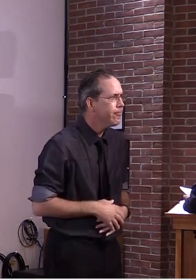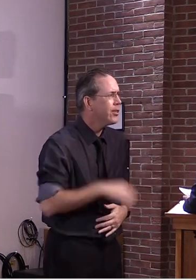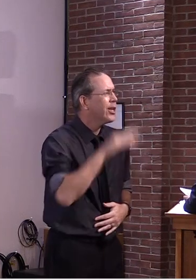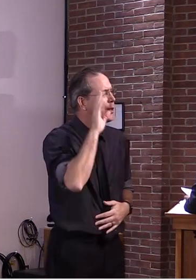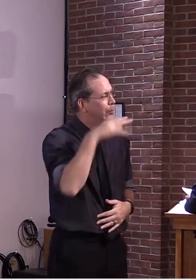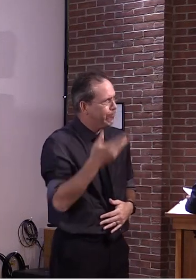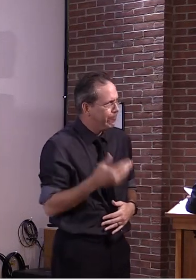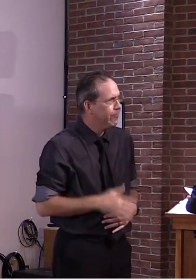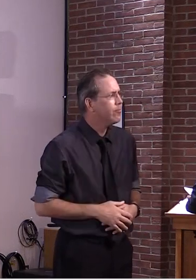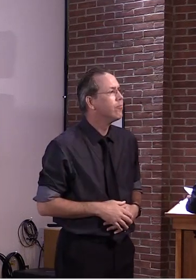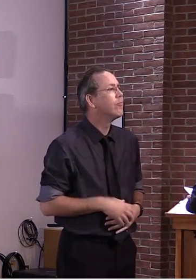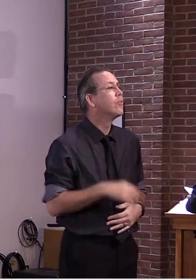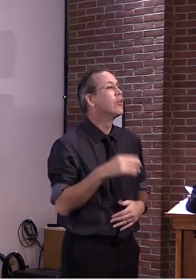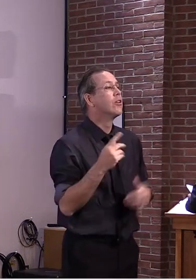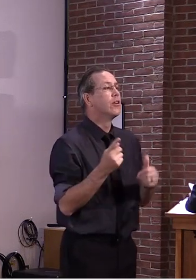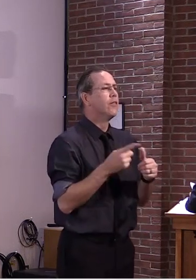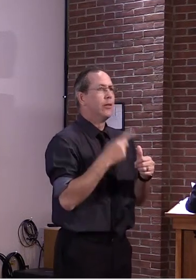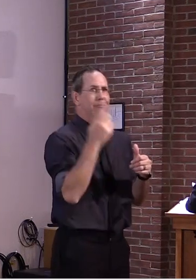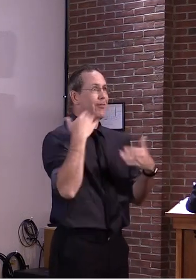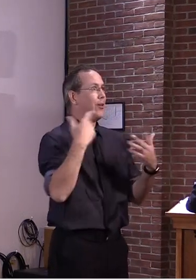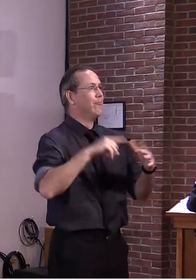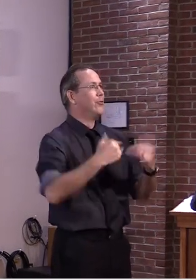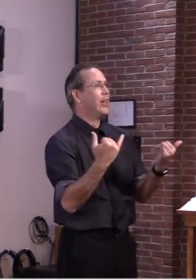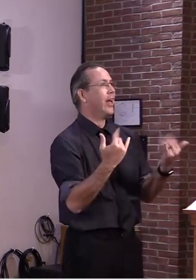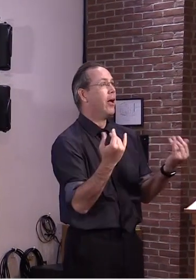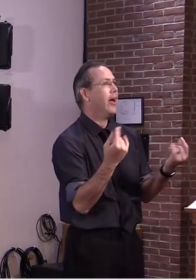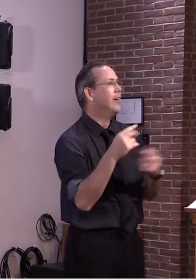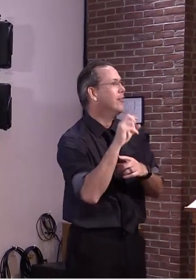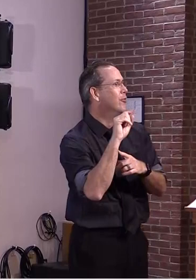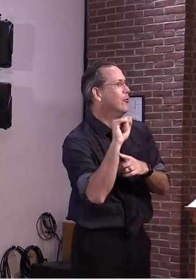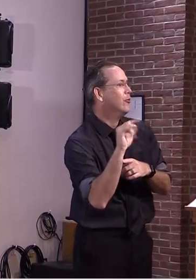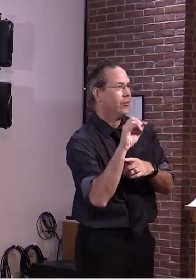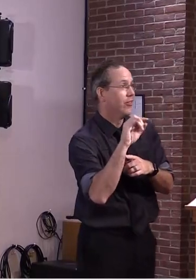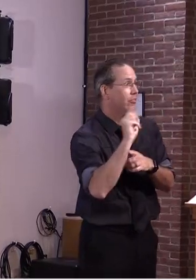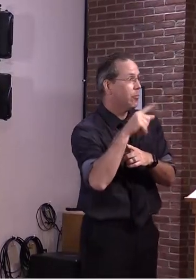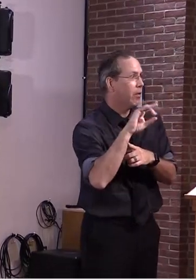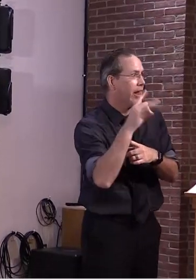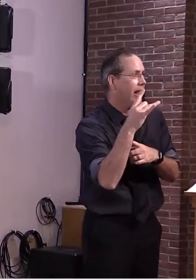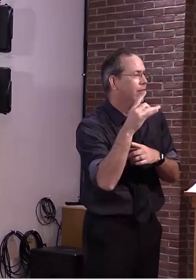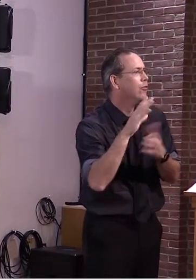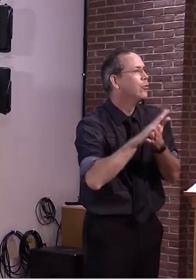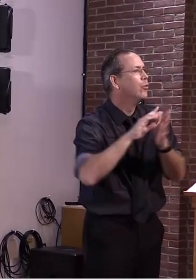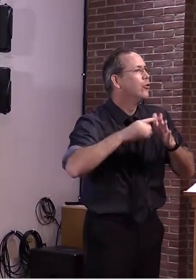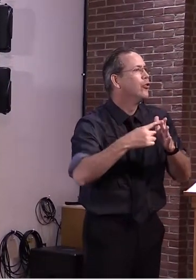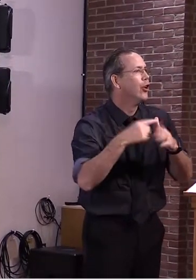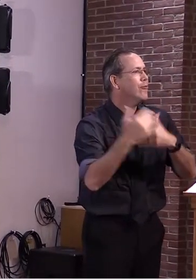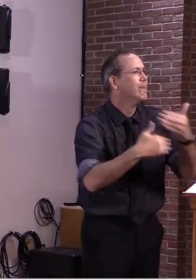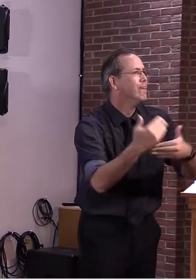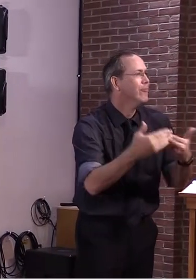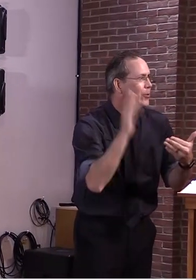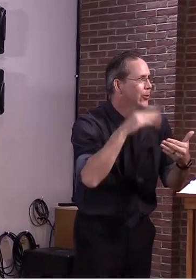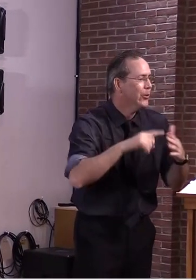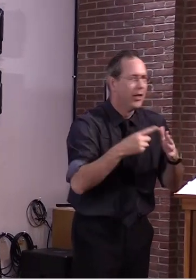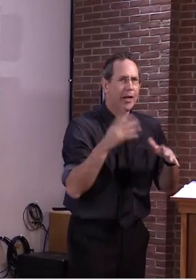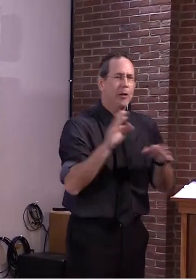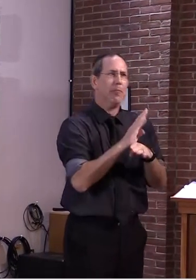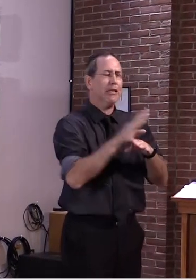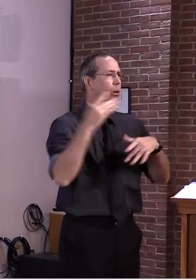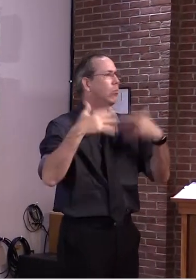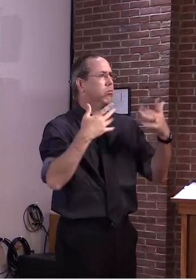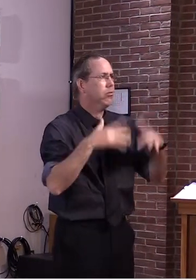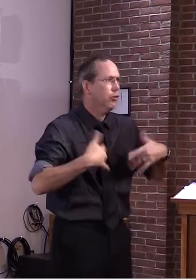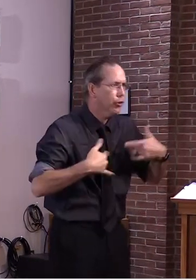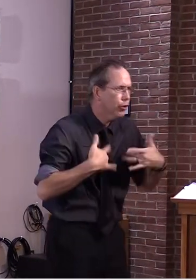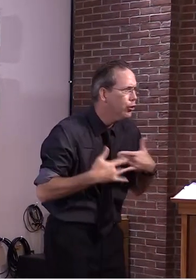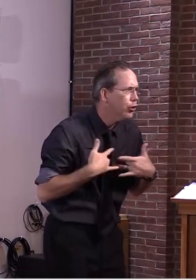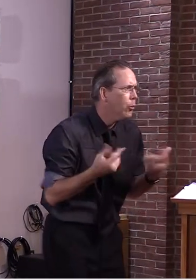And because these are not normal times, things will look and feel much different. But the start of the school year is still exciting